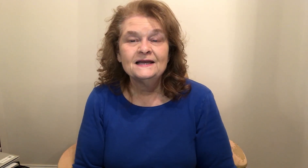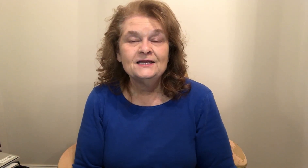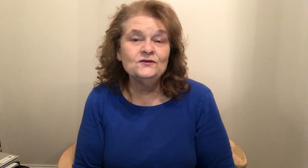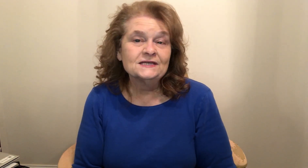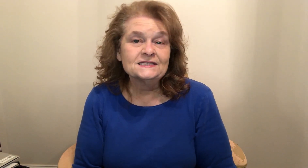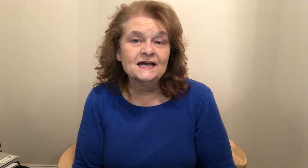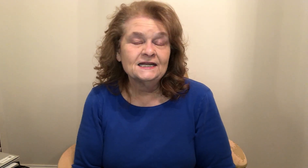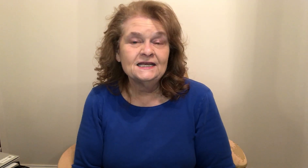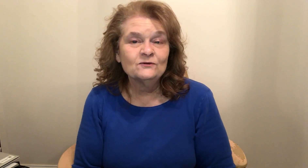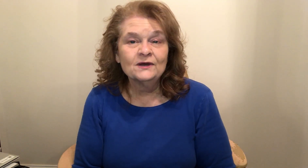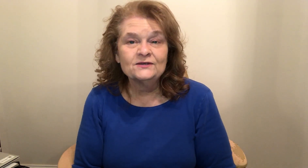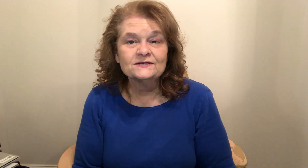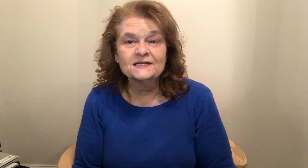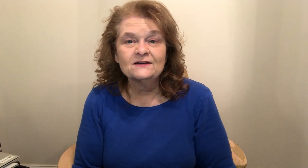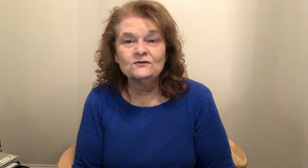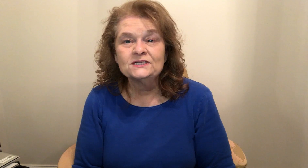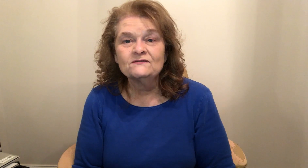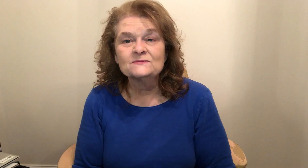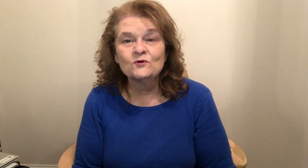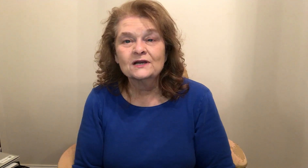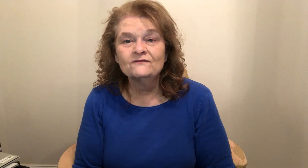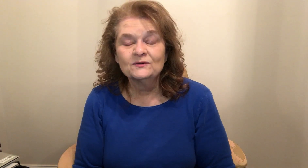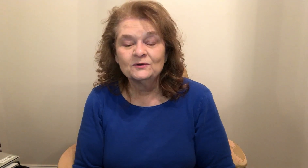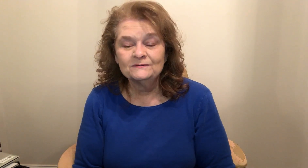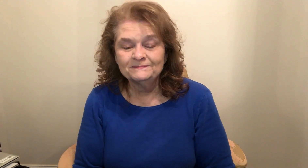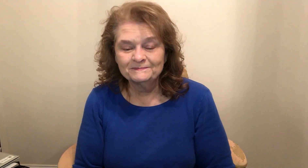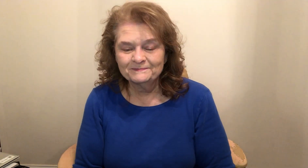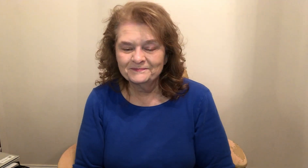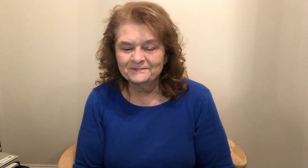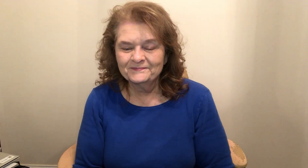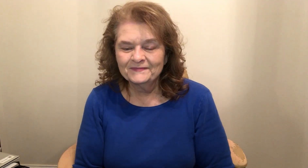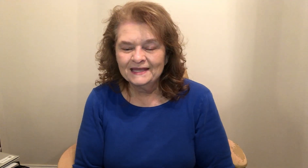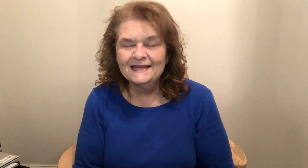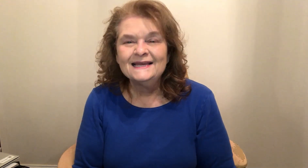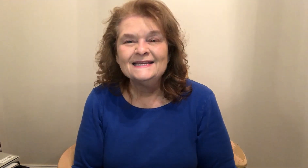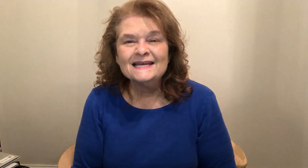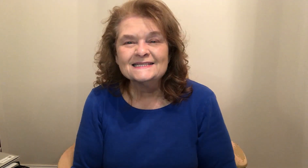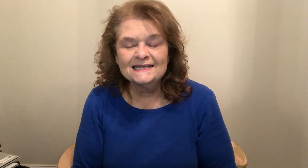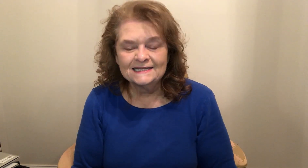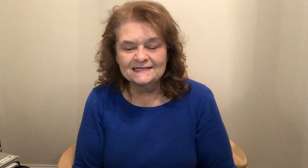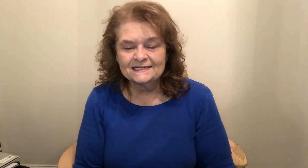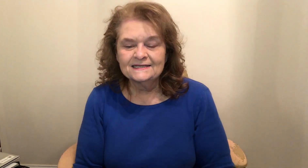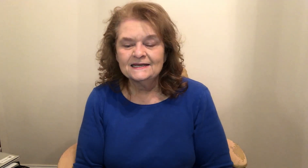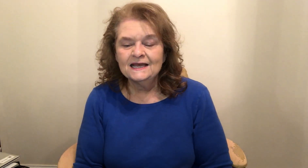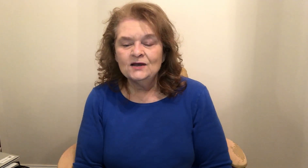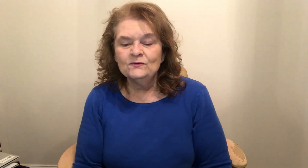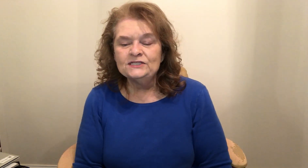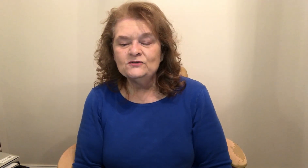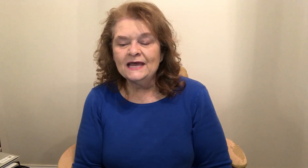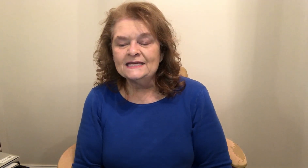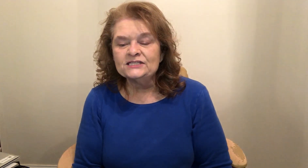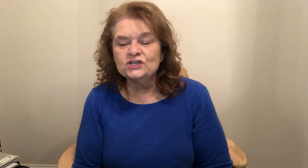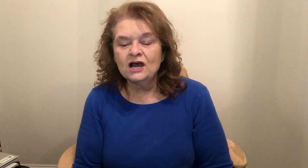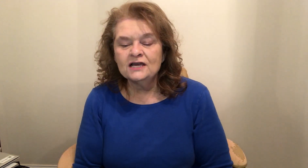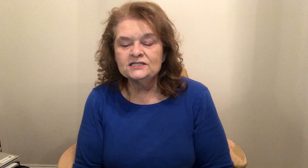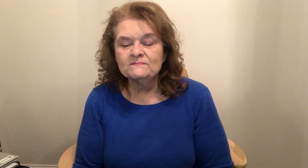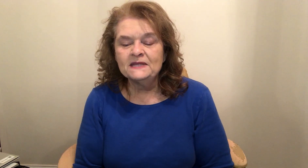You can sign it either way yourself, whichever is more comfortable. Next sentence. Would you ask John to meet me